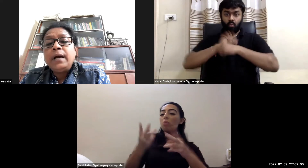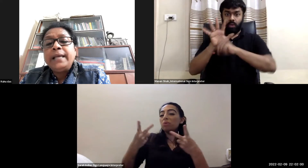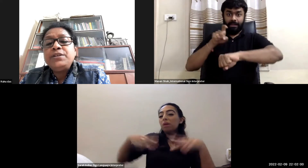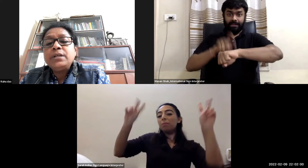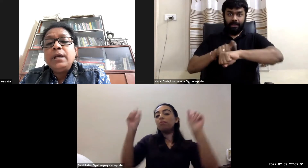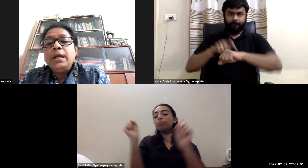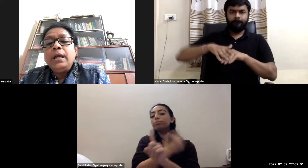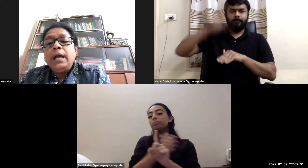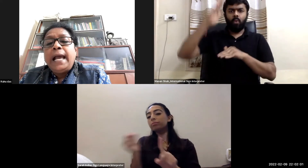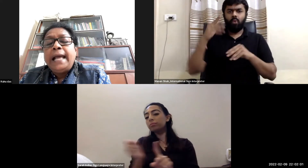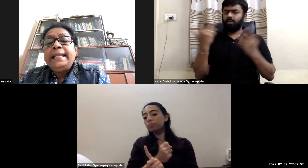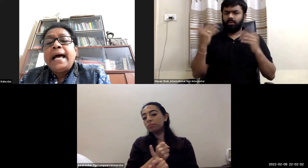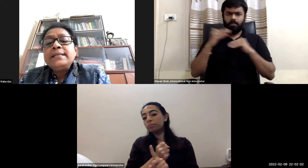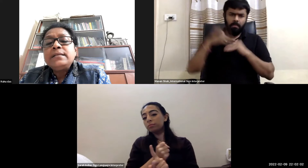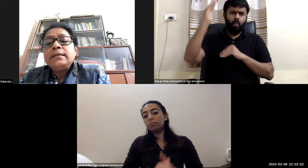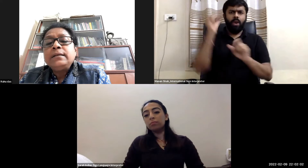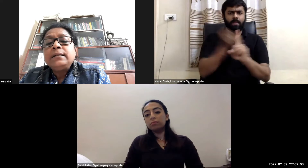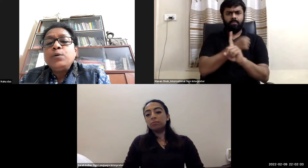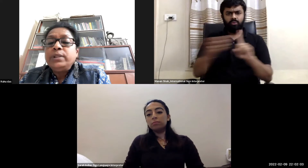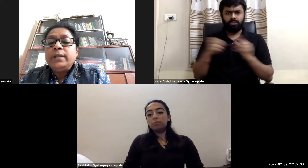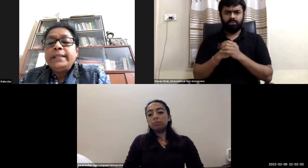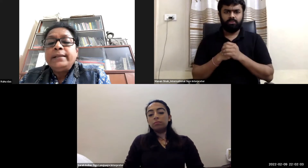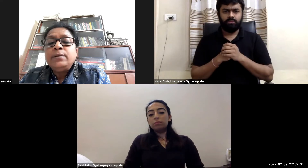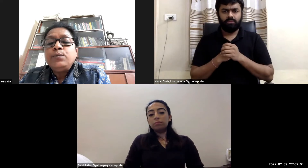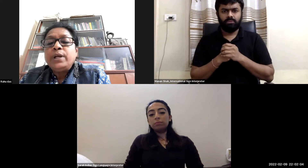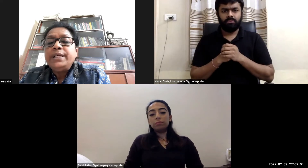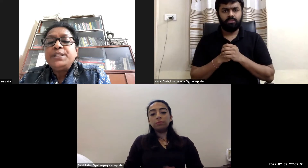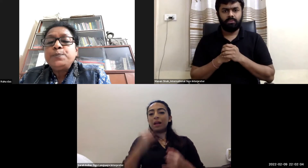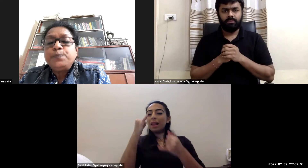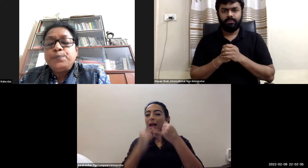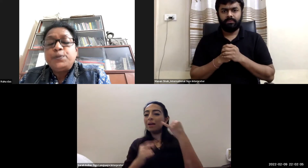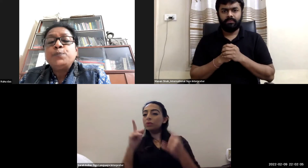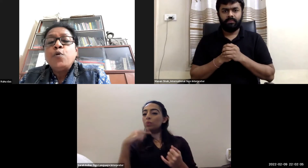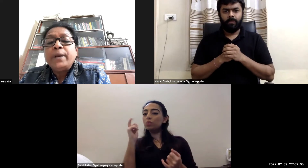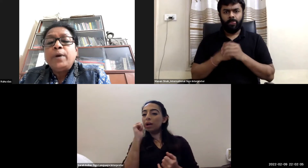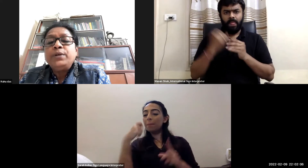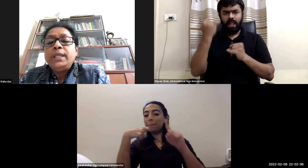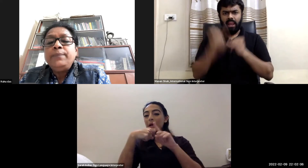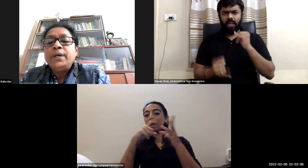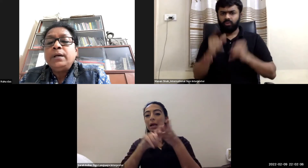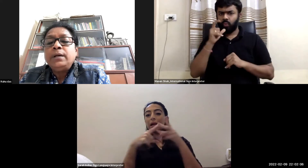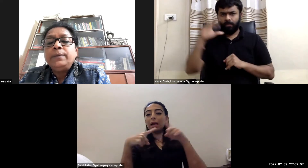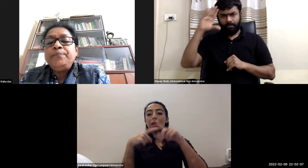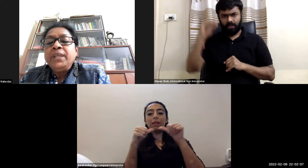alarming height. And the last quote, Ketan, what he spoke about